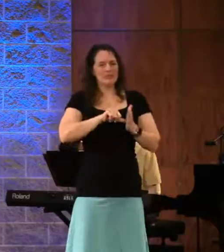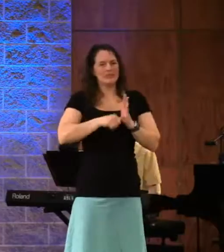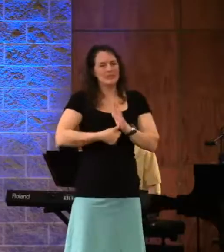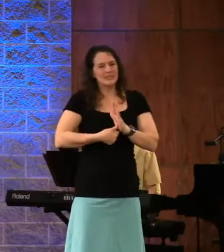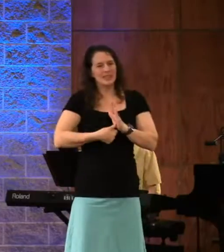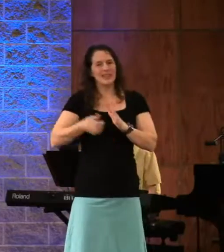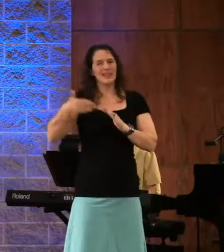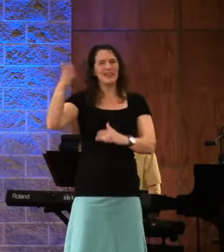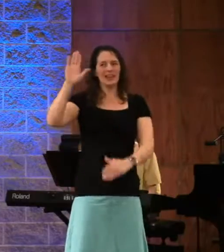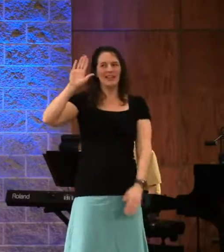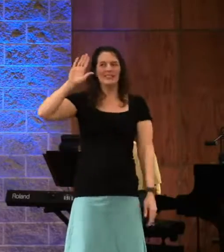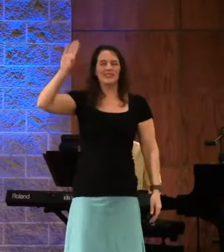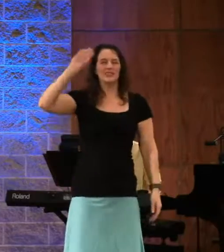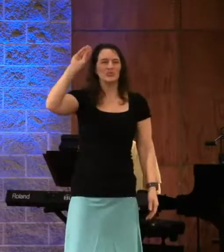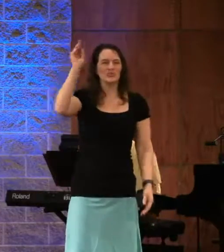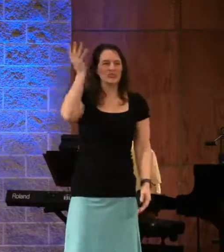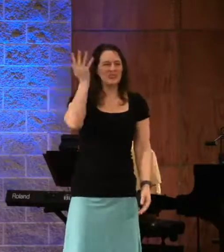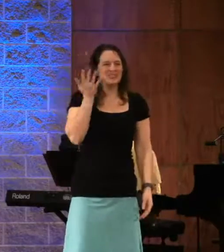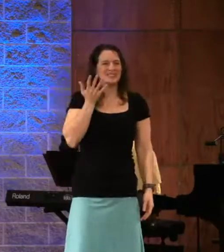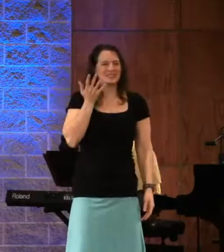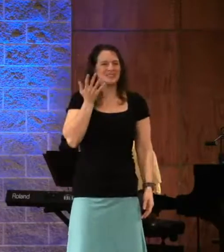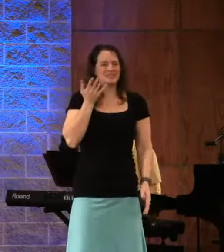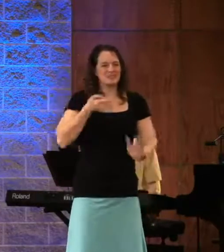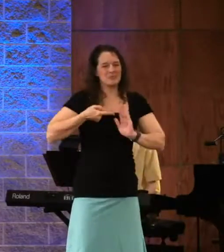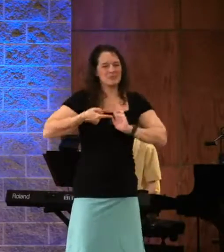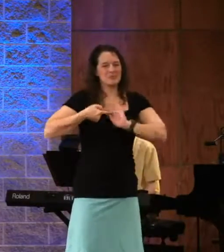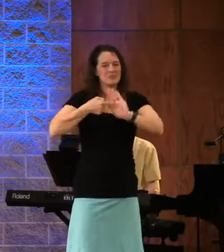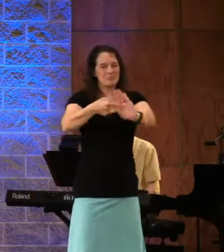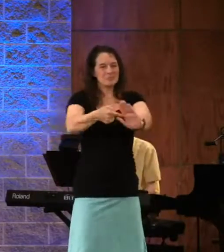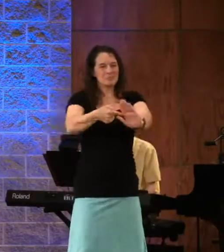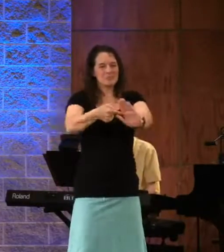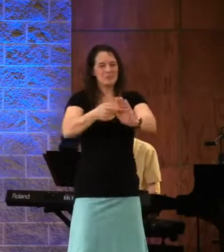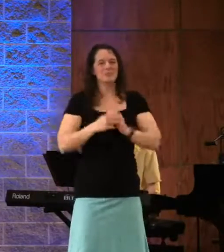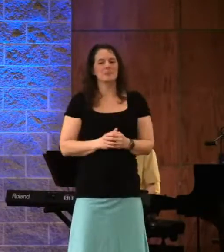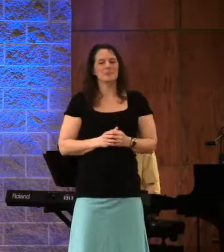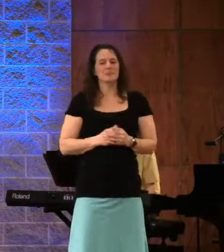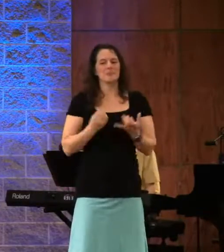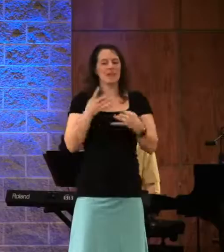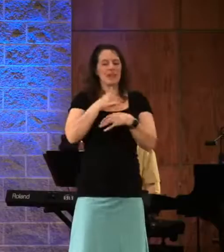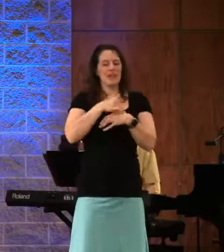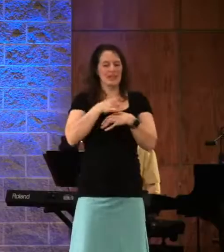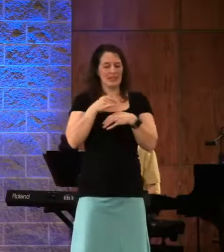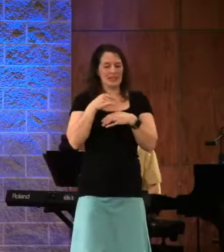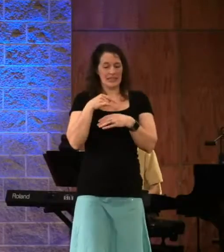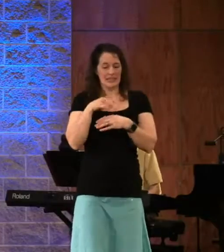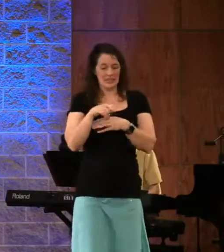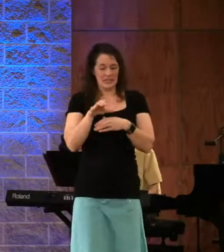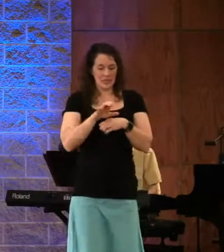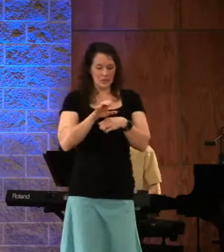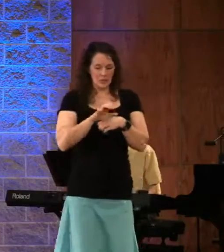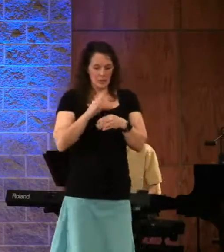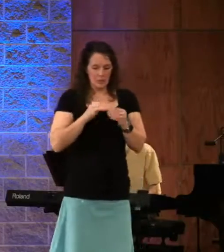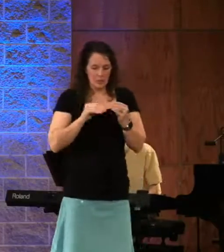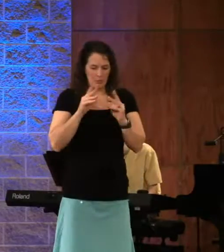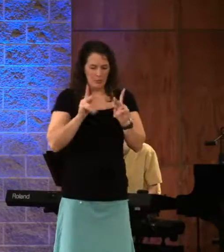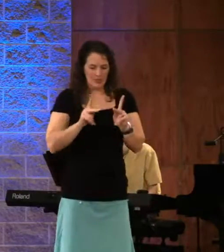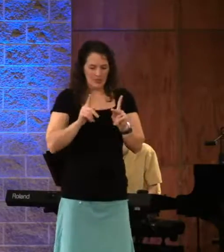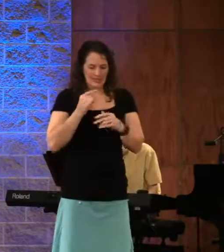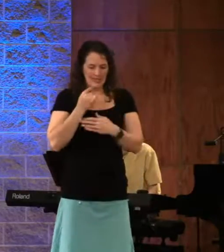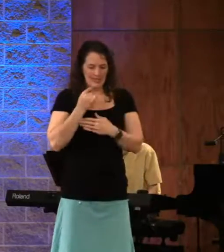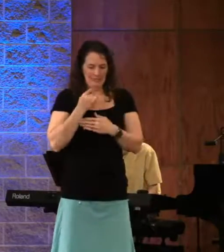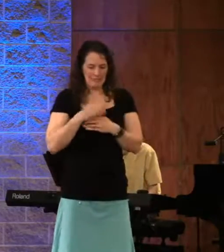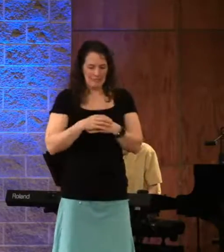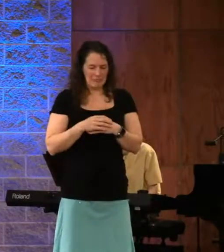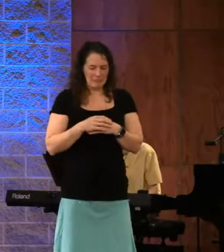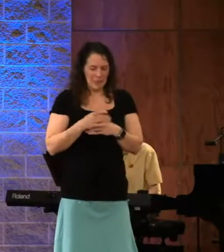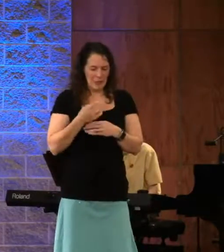emphasize God's grace. Many times we've said it here in this church, if you come, you'll hear more people say it than one, that we